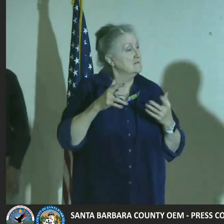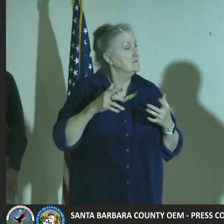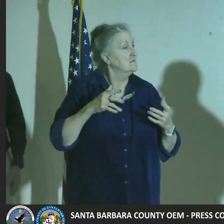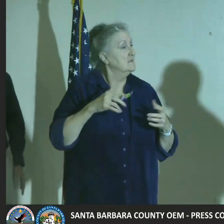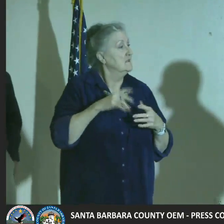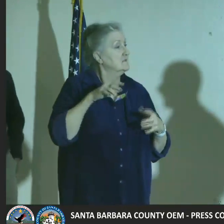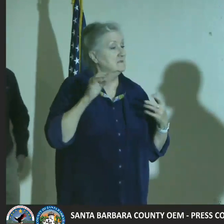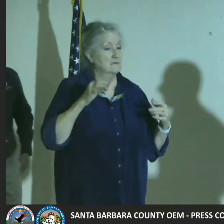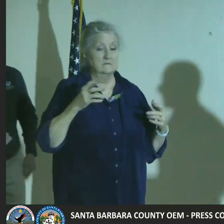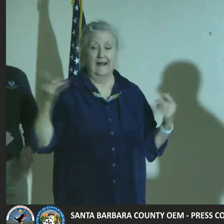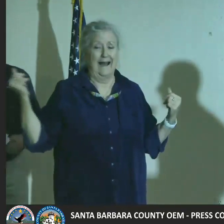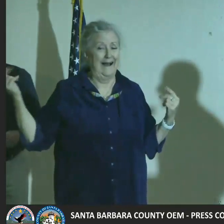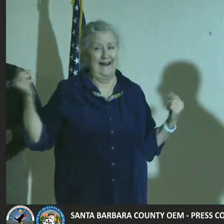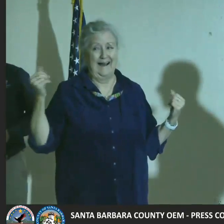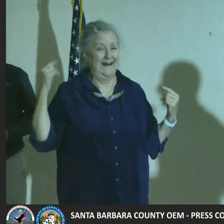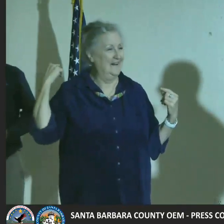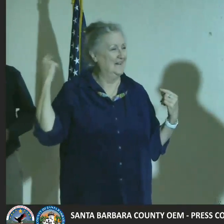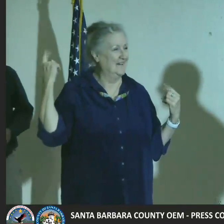Okay, you got